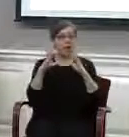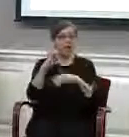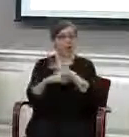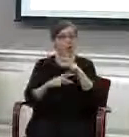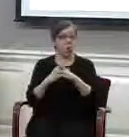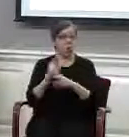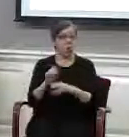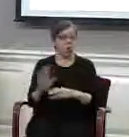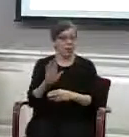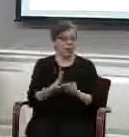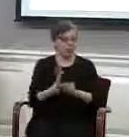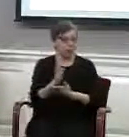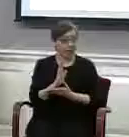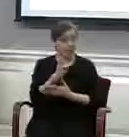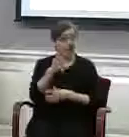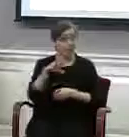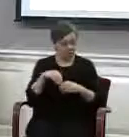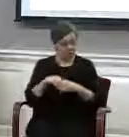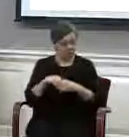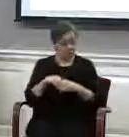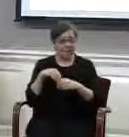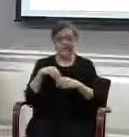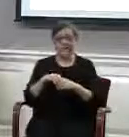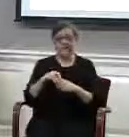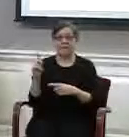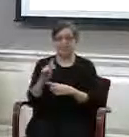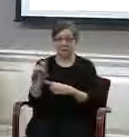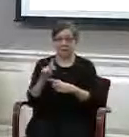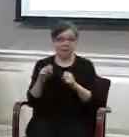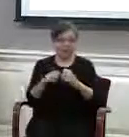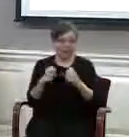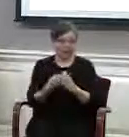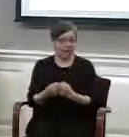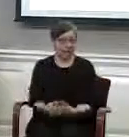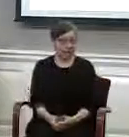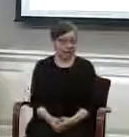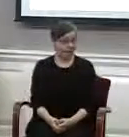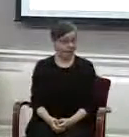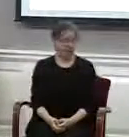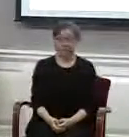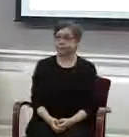rights are included as part of a democratic society.